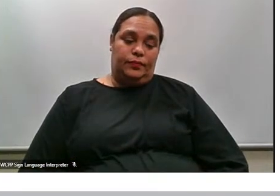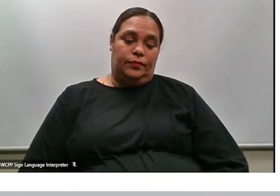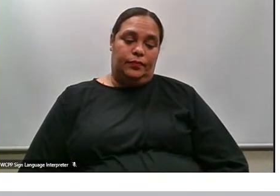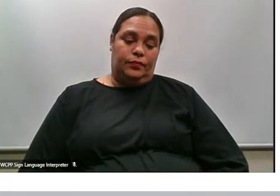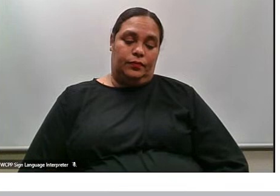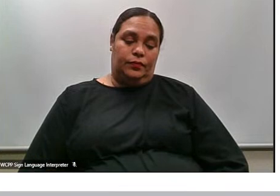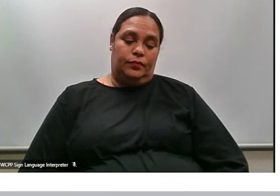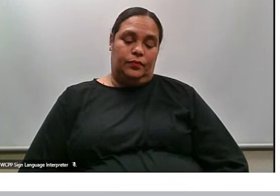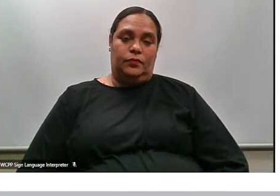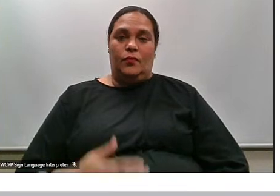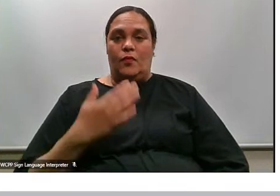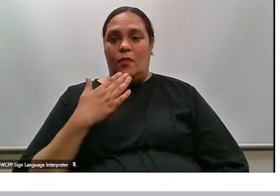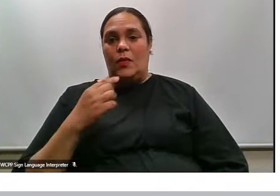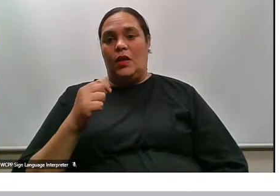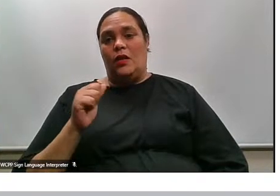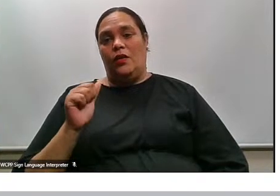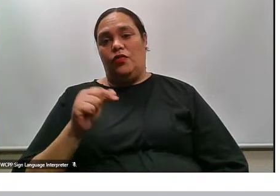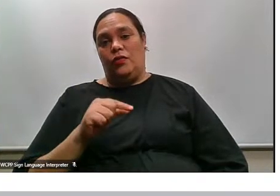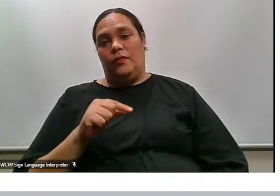Thank you, AG.